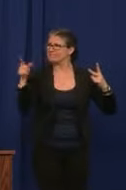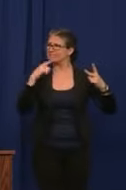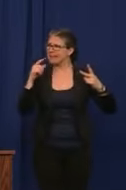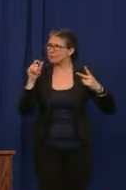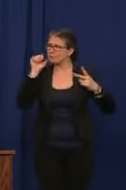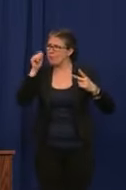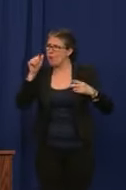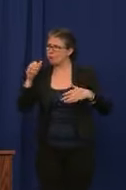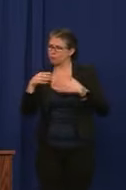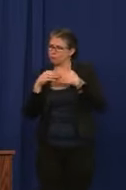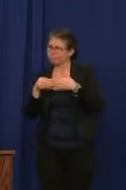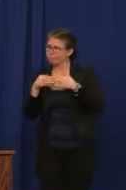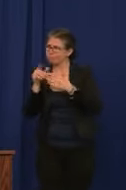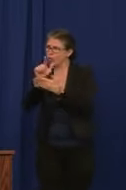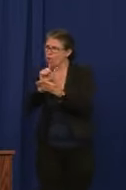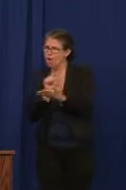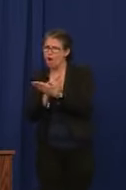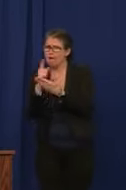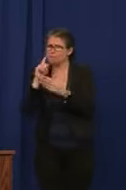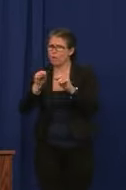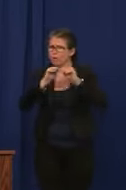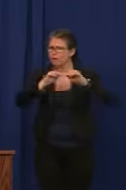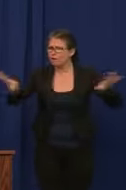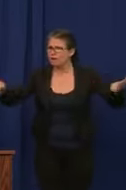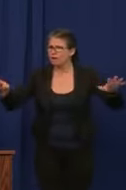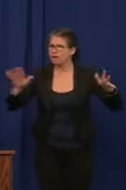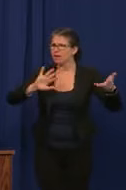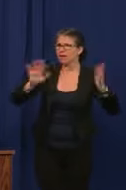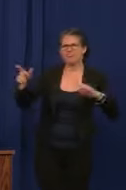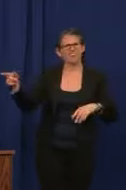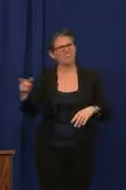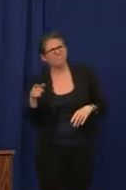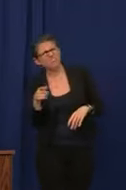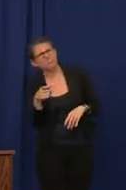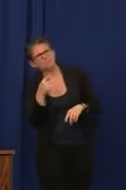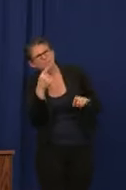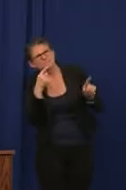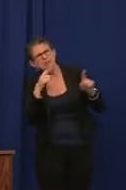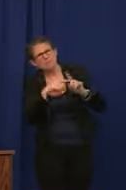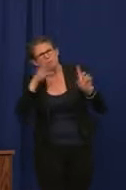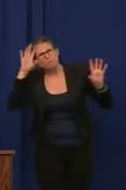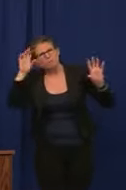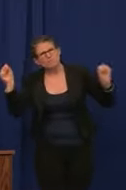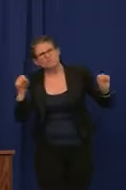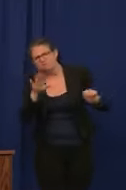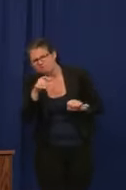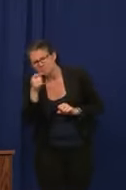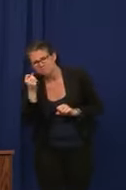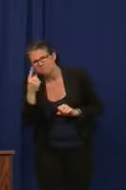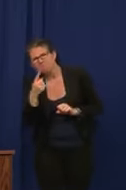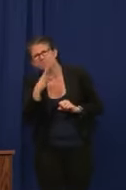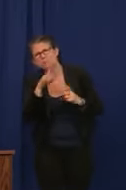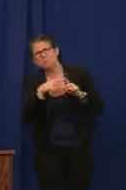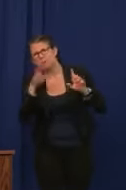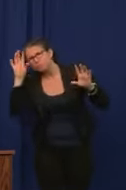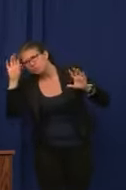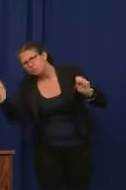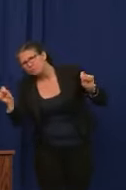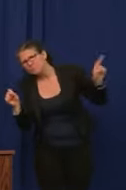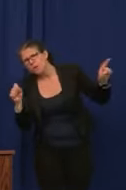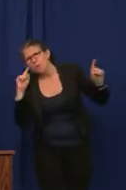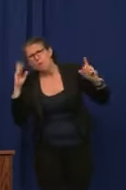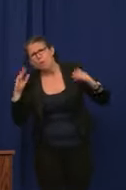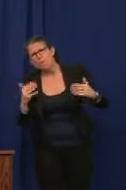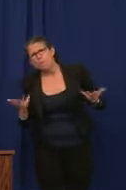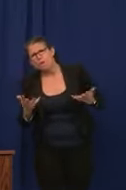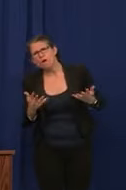What do I hope to hear on the president's call? We've had 8 of those calls. generally speaking, it's